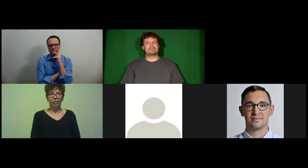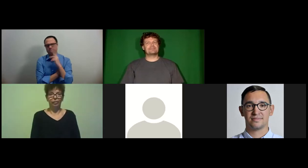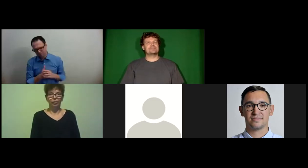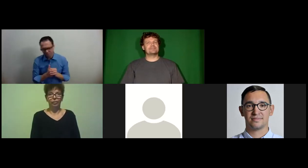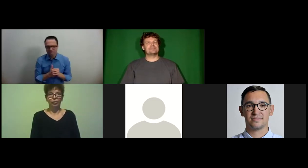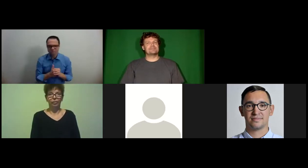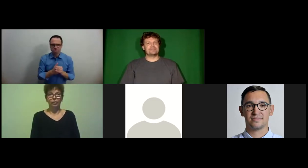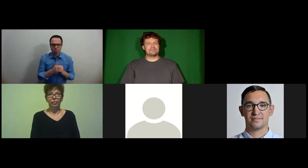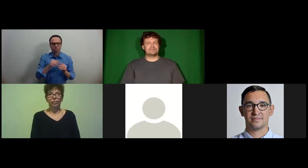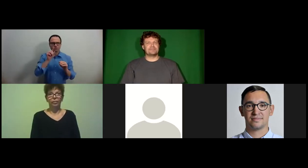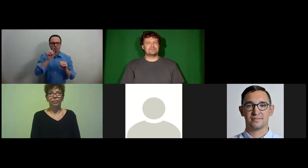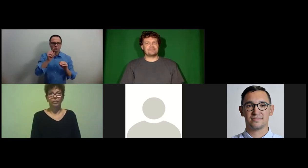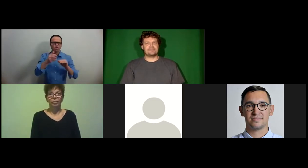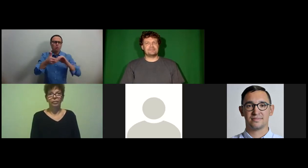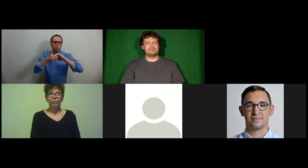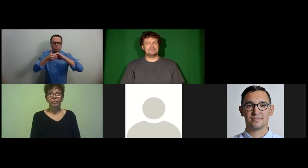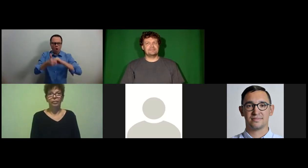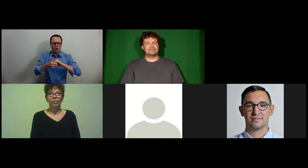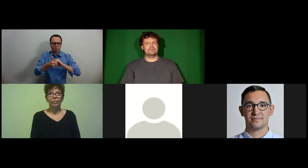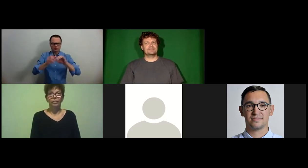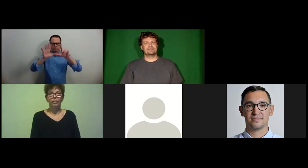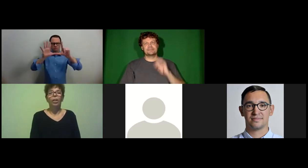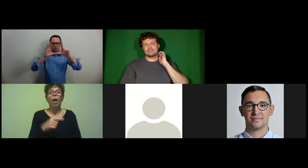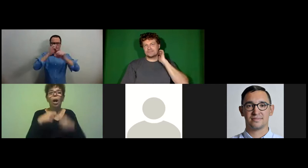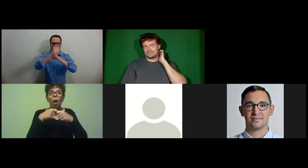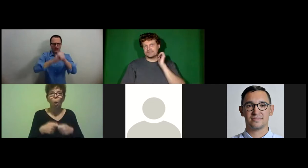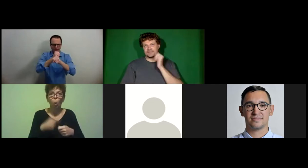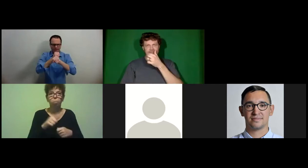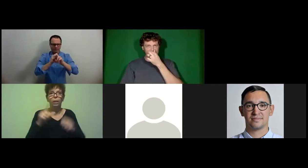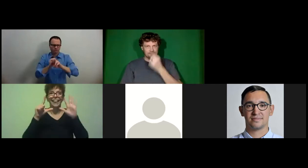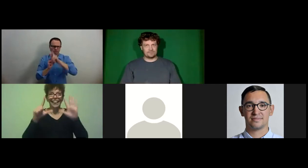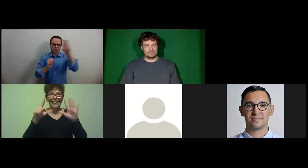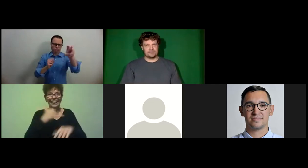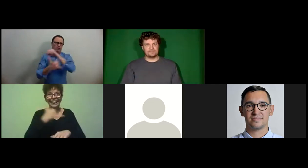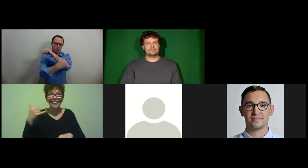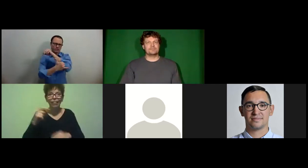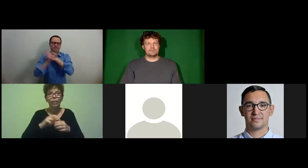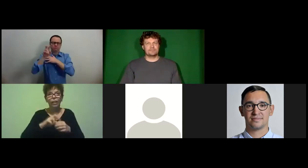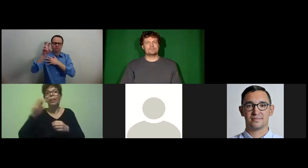I'm really thankful to those players that gave me a short summary of what the coach said.